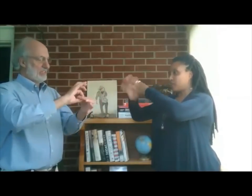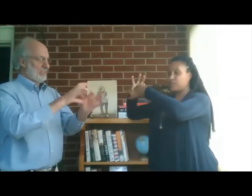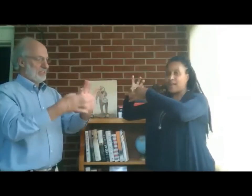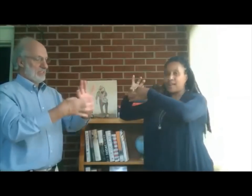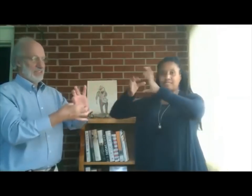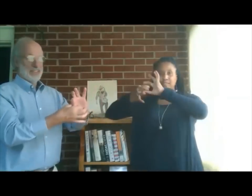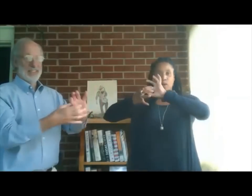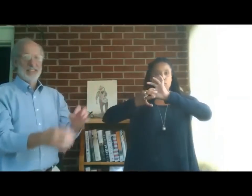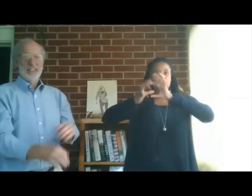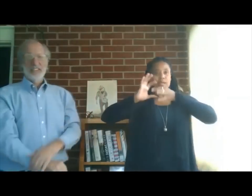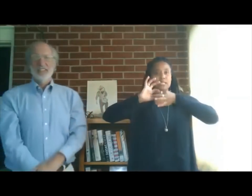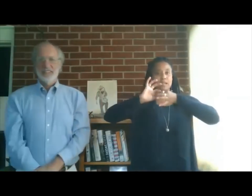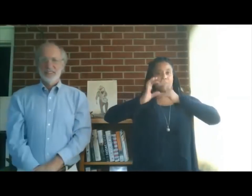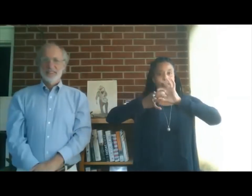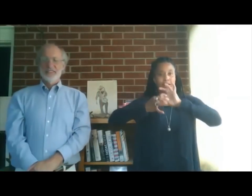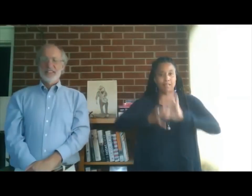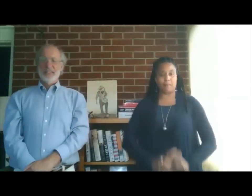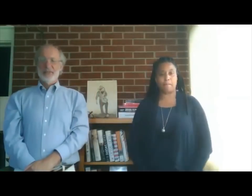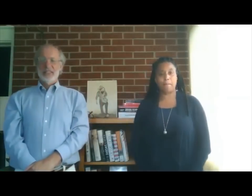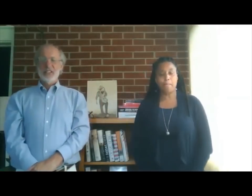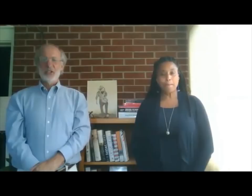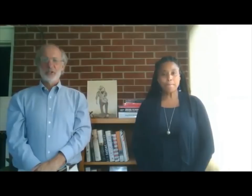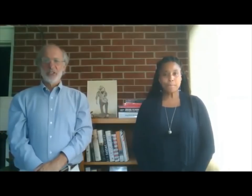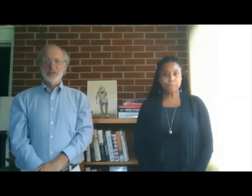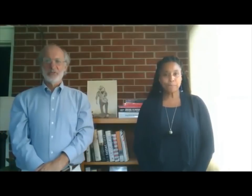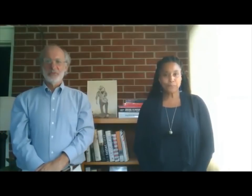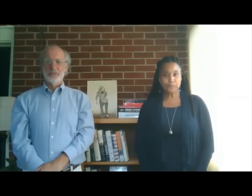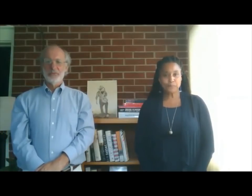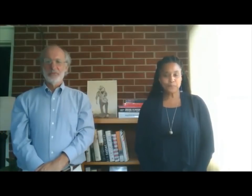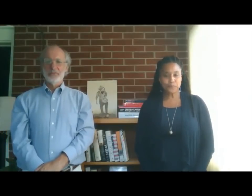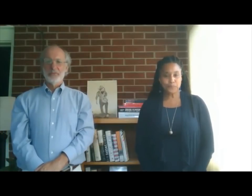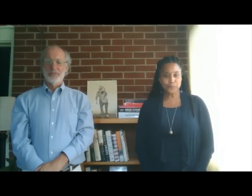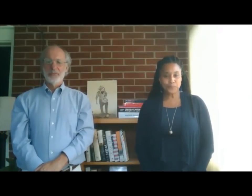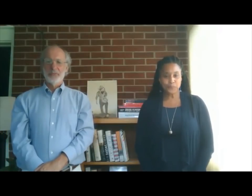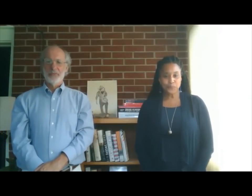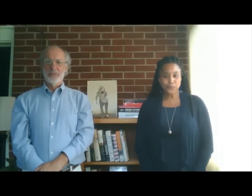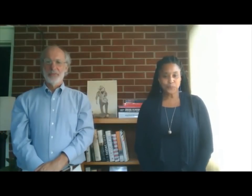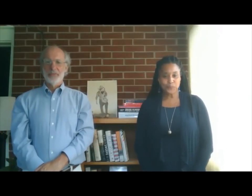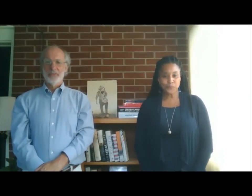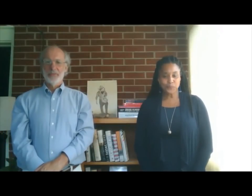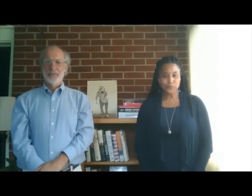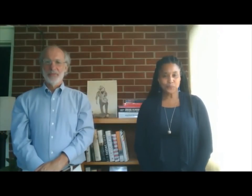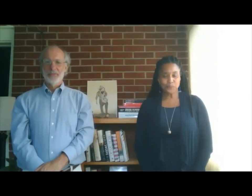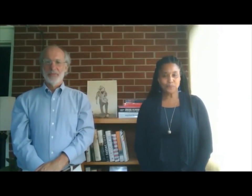Pretzel. Correct. Pretzel. And your turn.